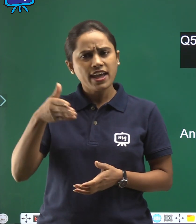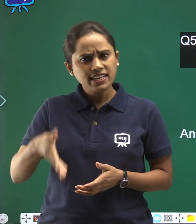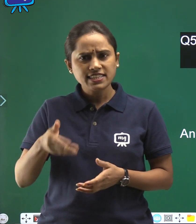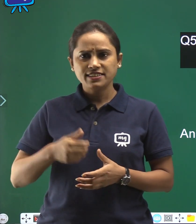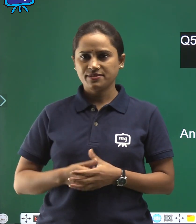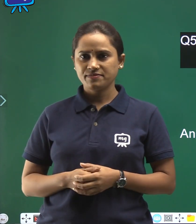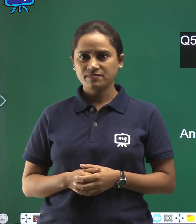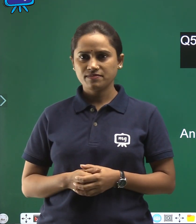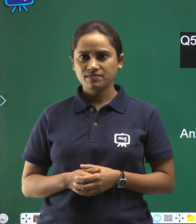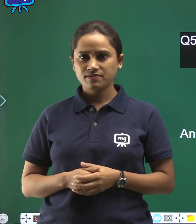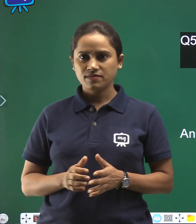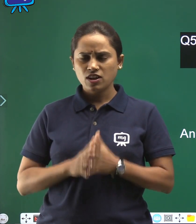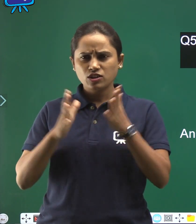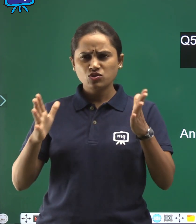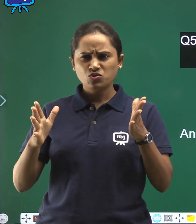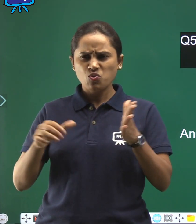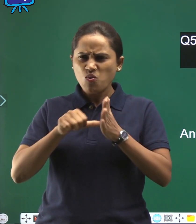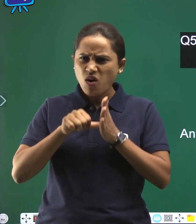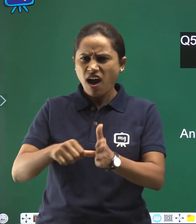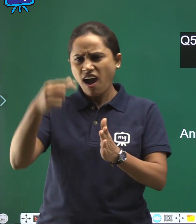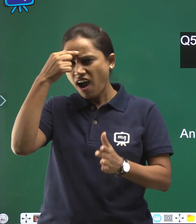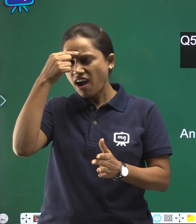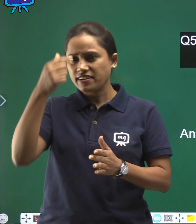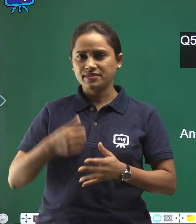it so hard